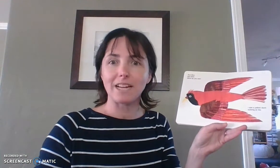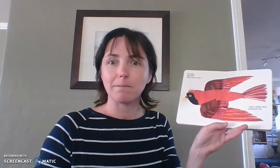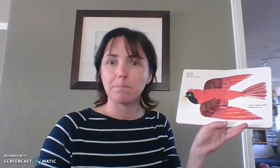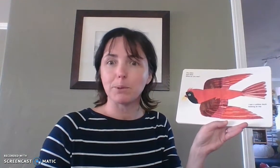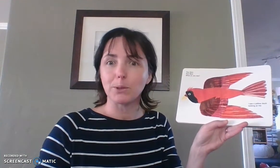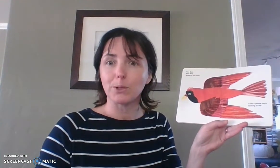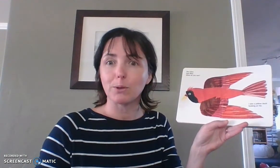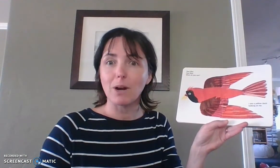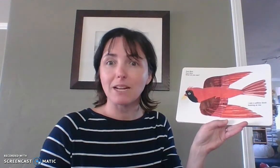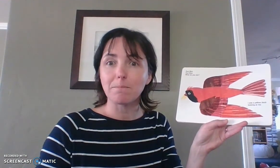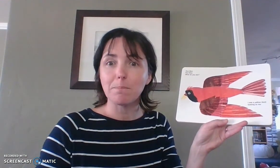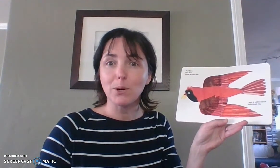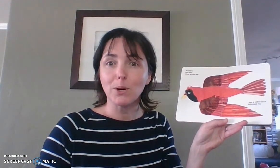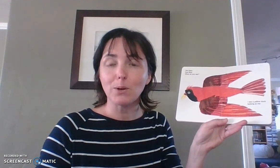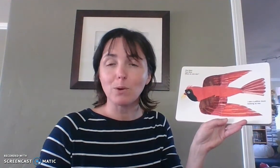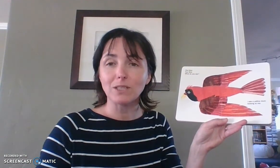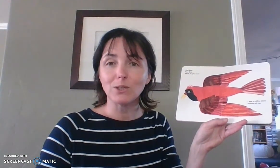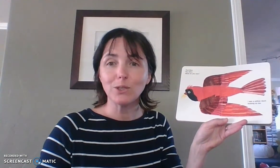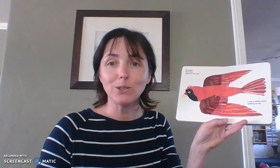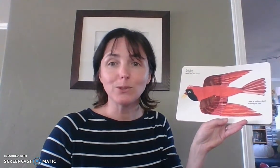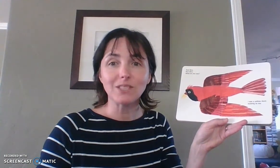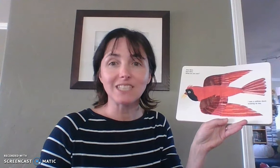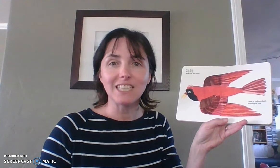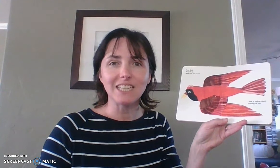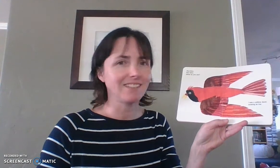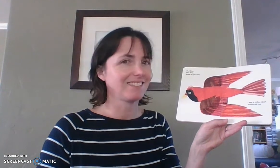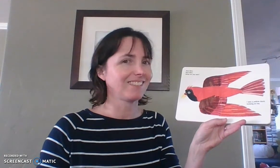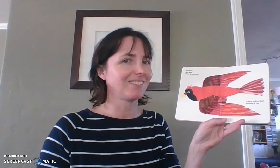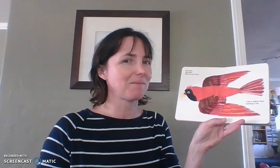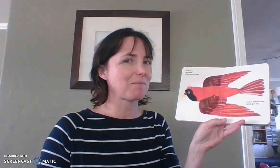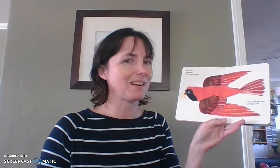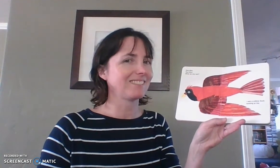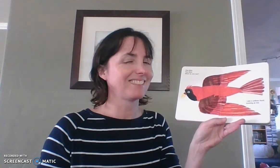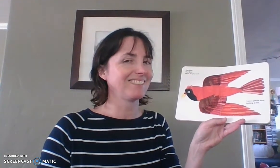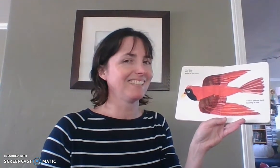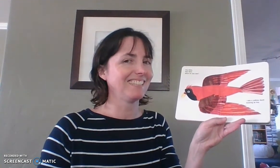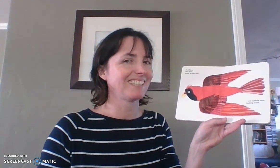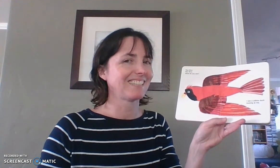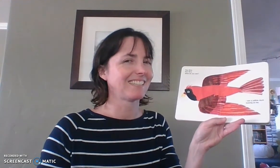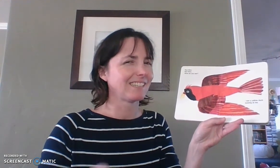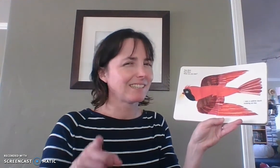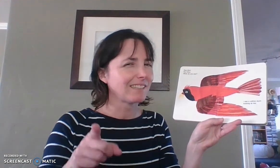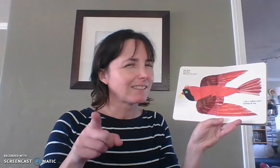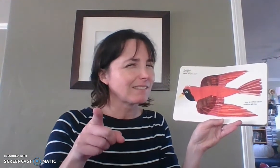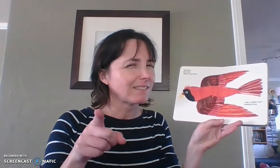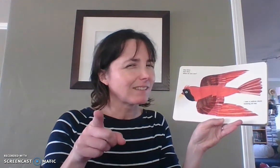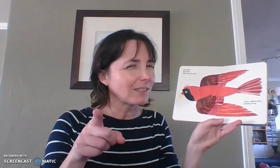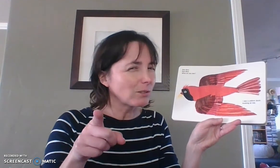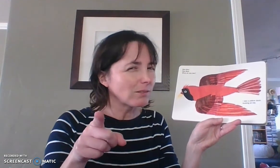Red bird, what do you see? Do you remember how to do it? Are you doing